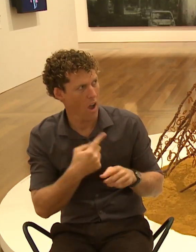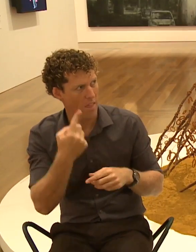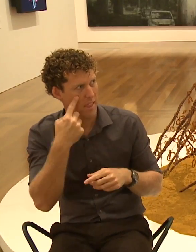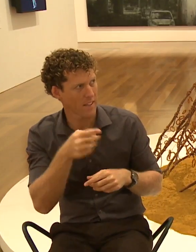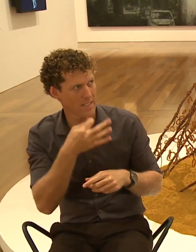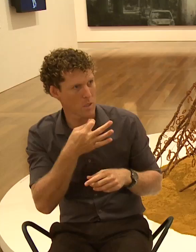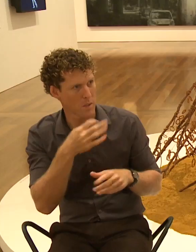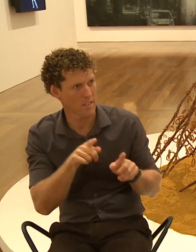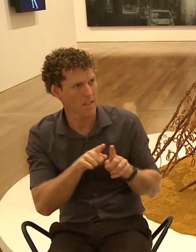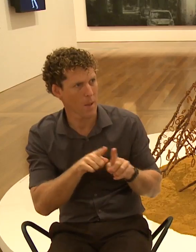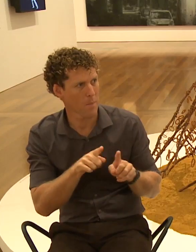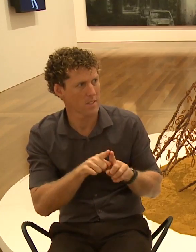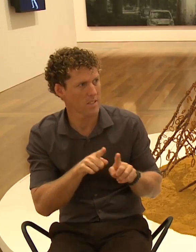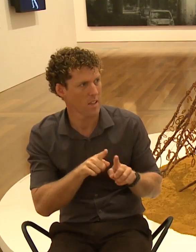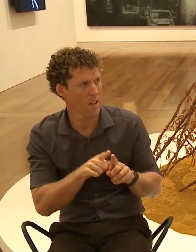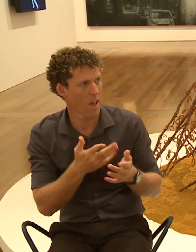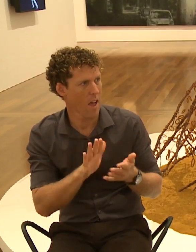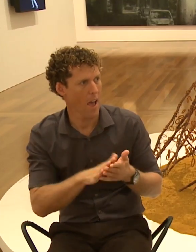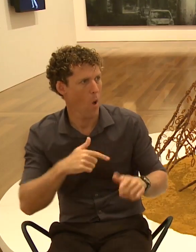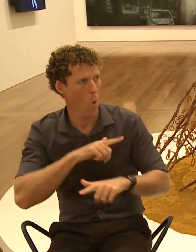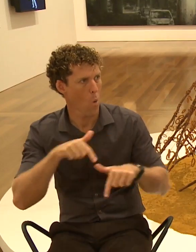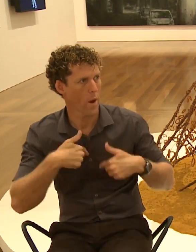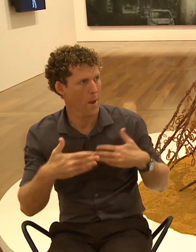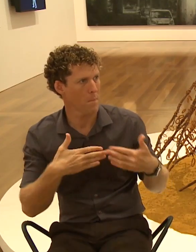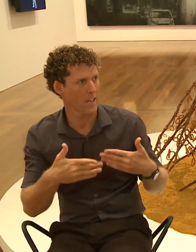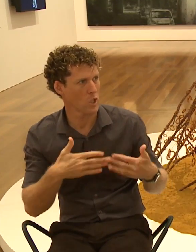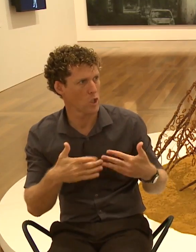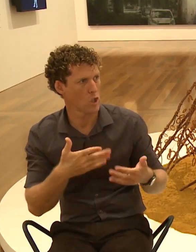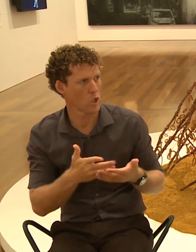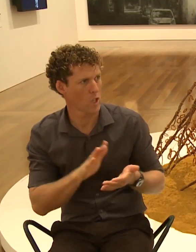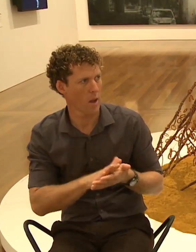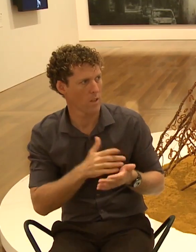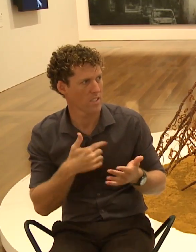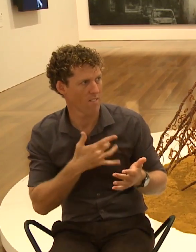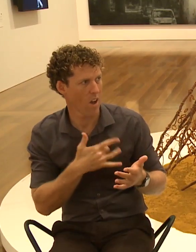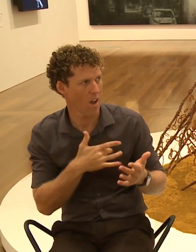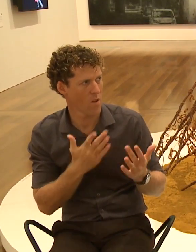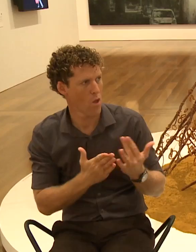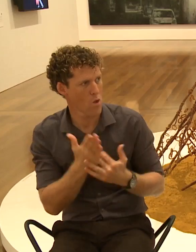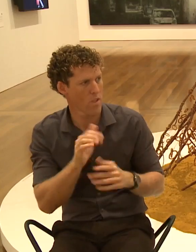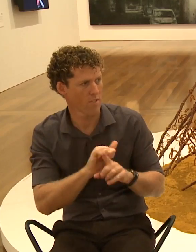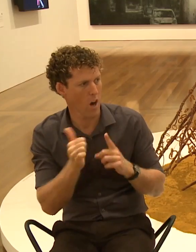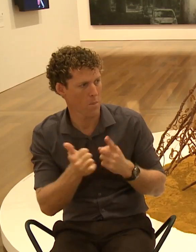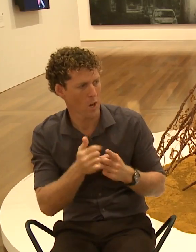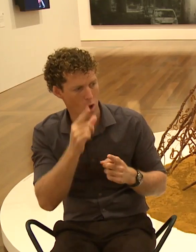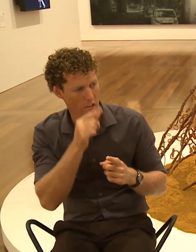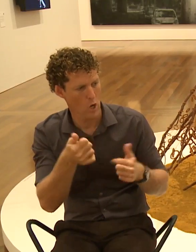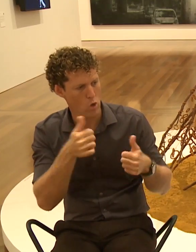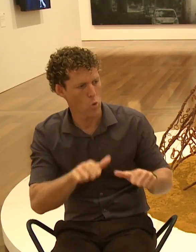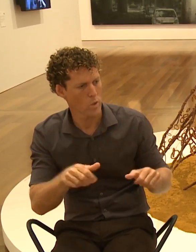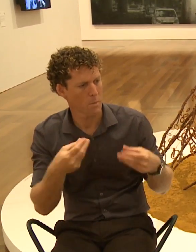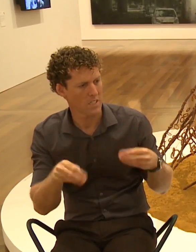what and how we manage and survive in the environment, and that we can use